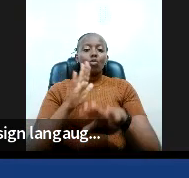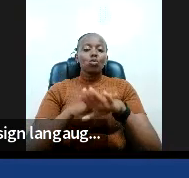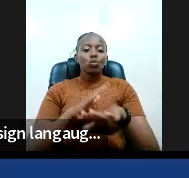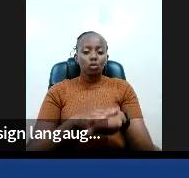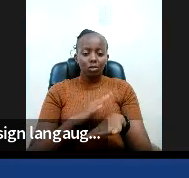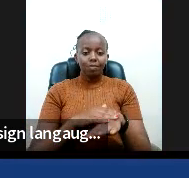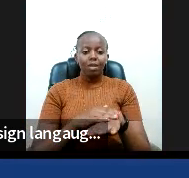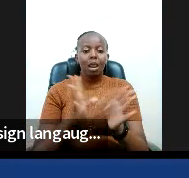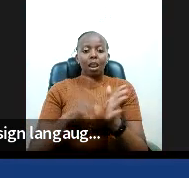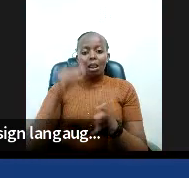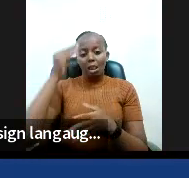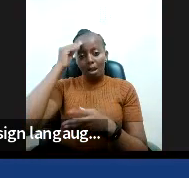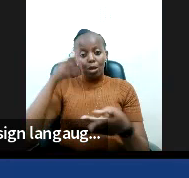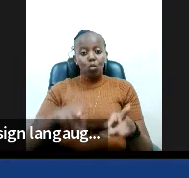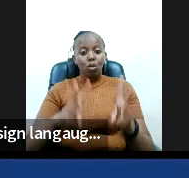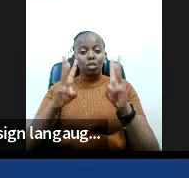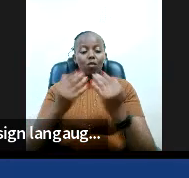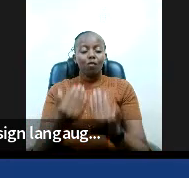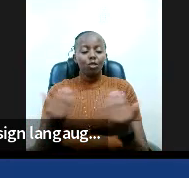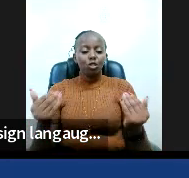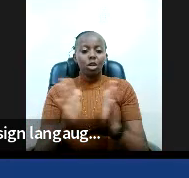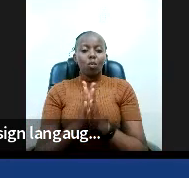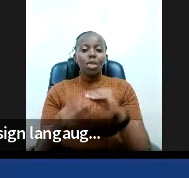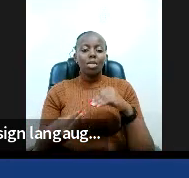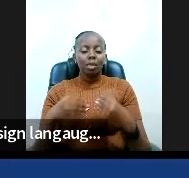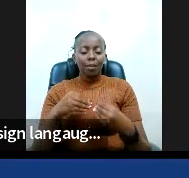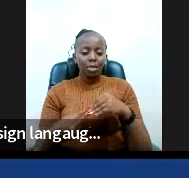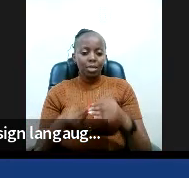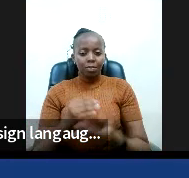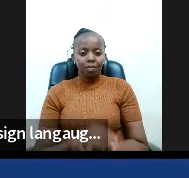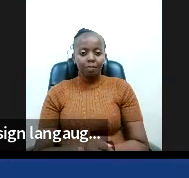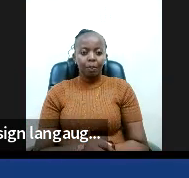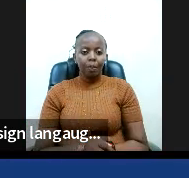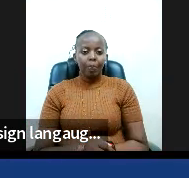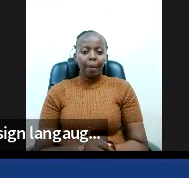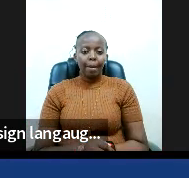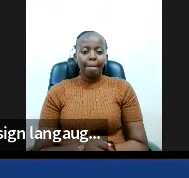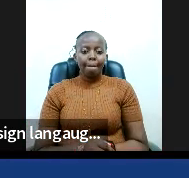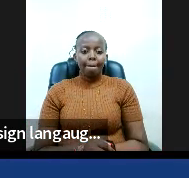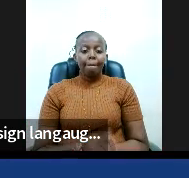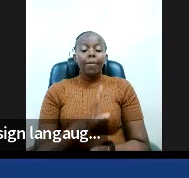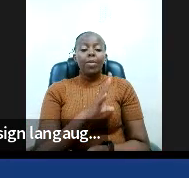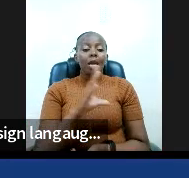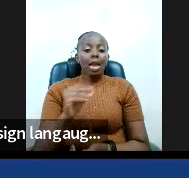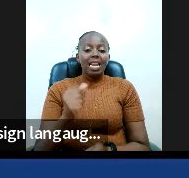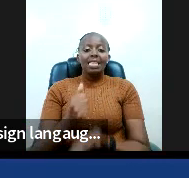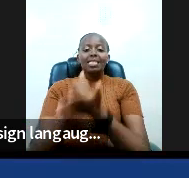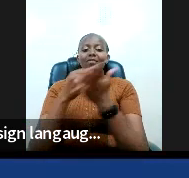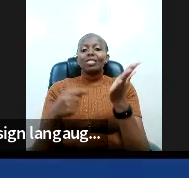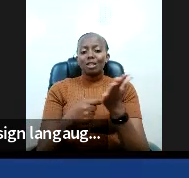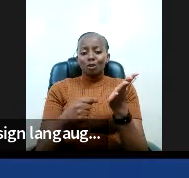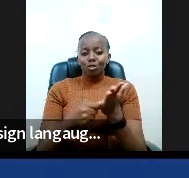effective learning methodologies for children with disabilities, and assistive